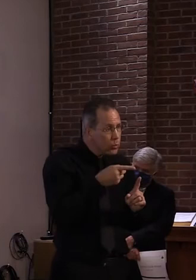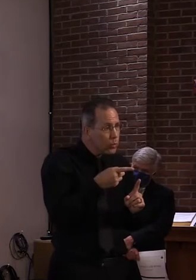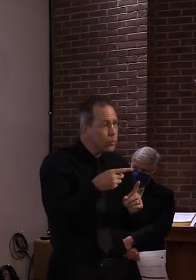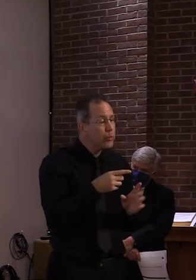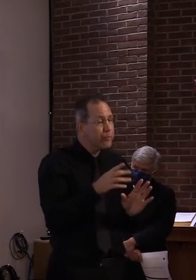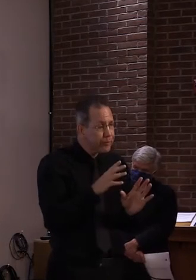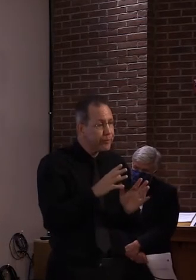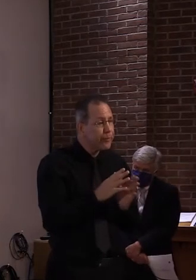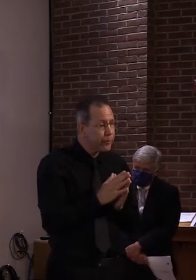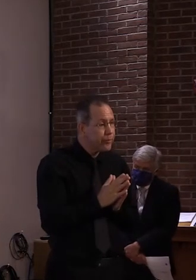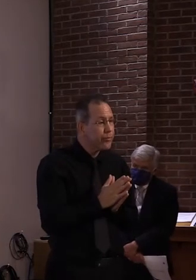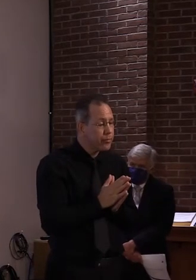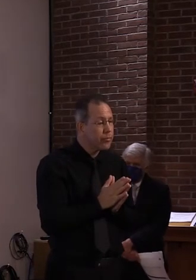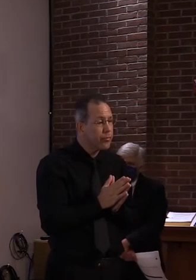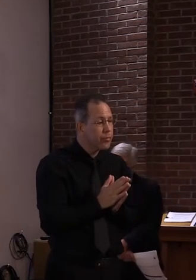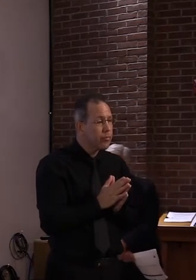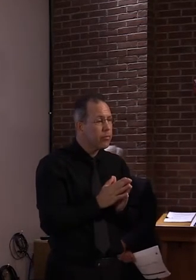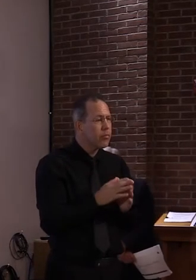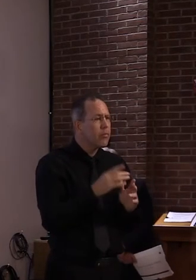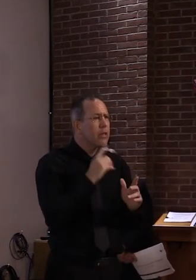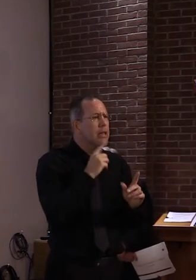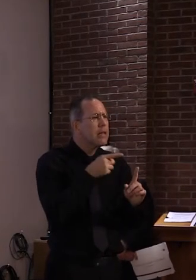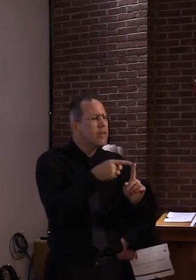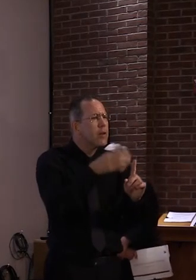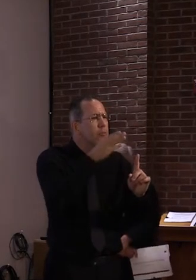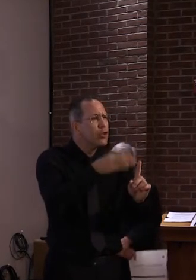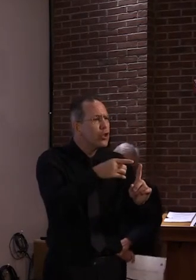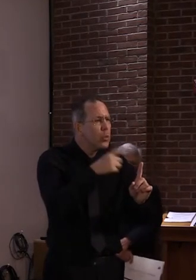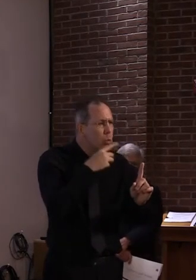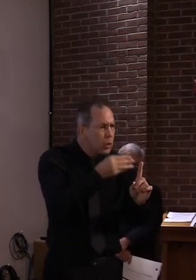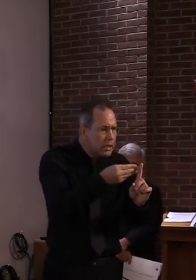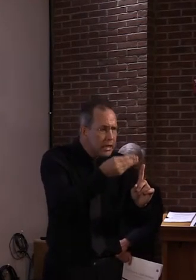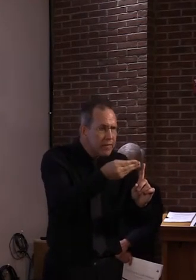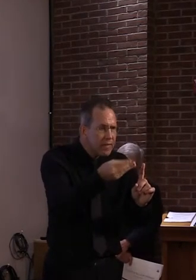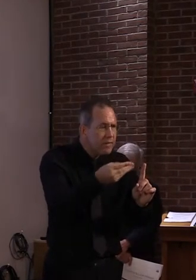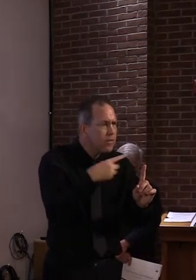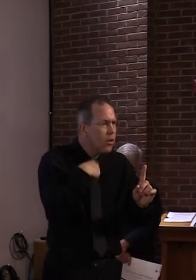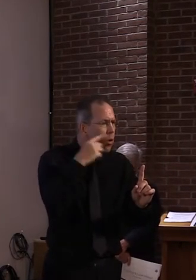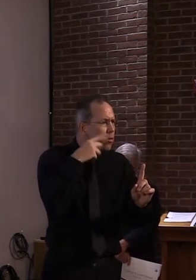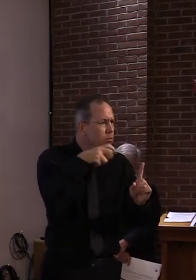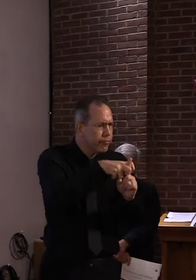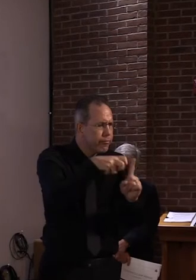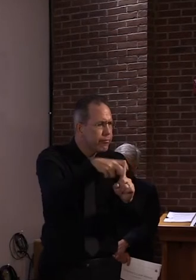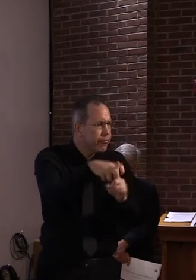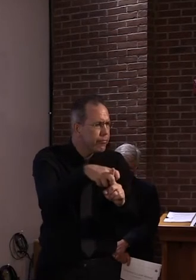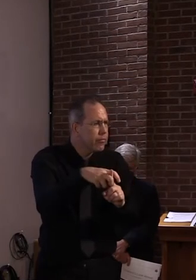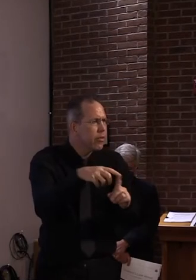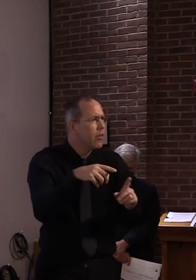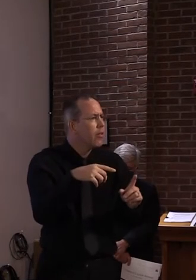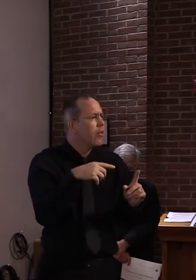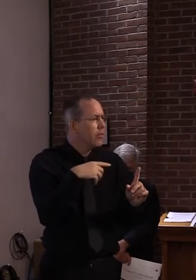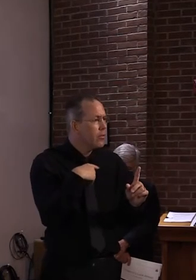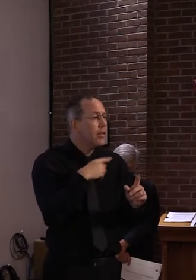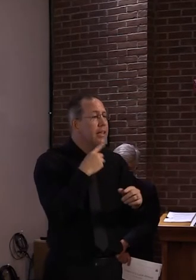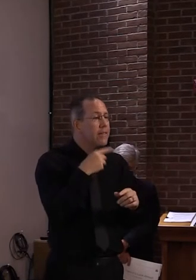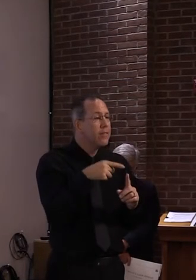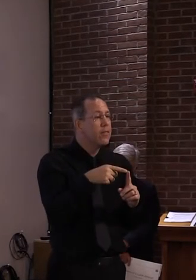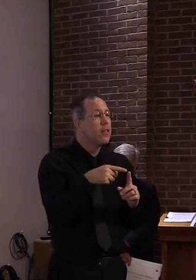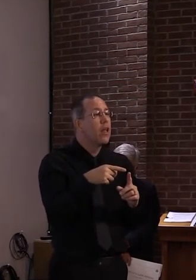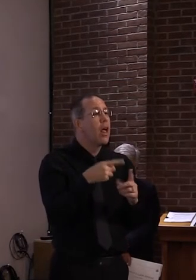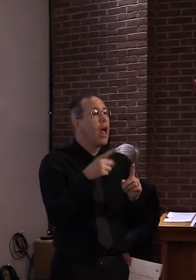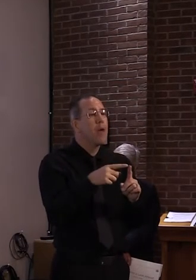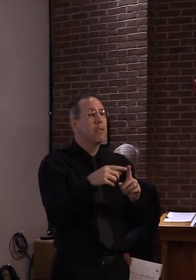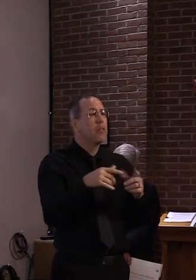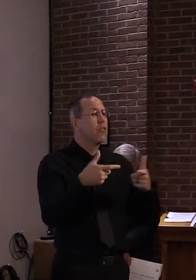health department will contact them. If the risk occurred in a public setting where people could have been put at risk